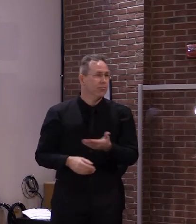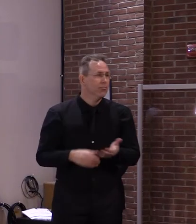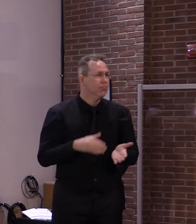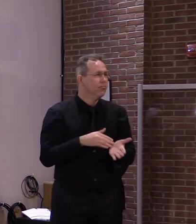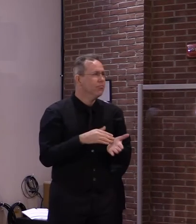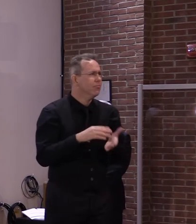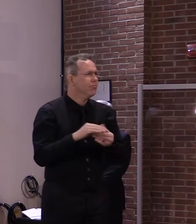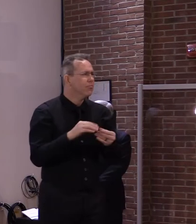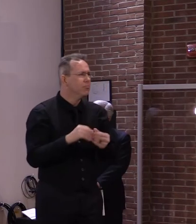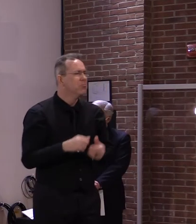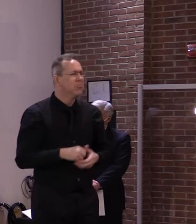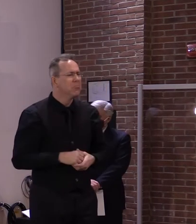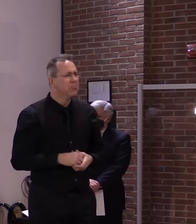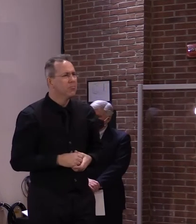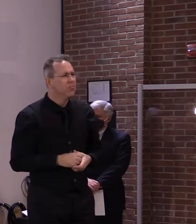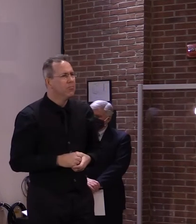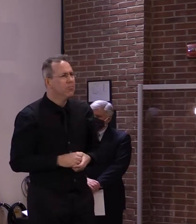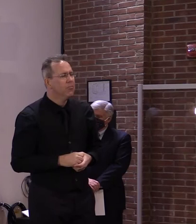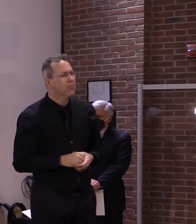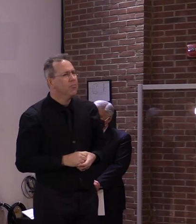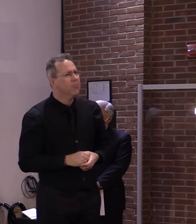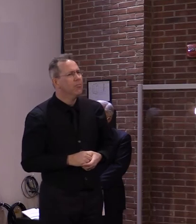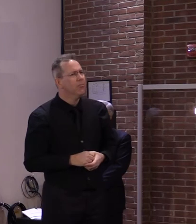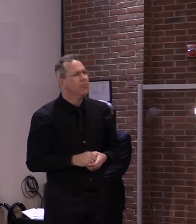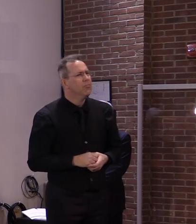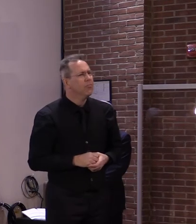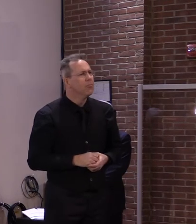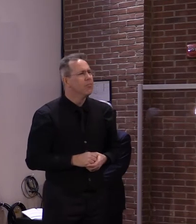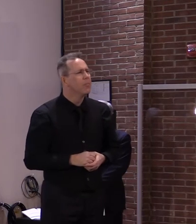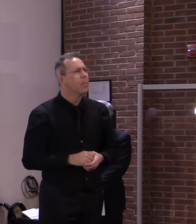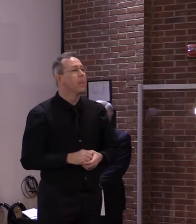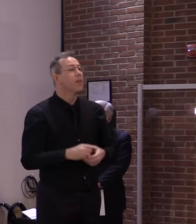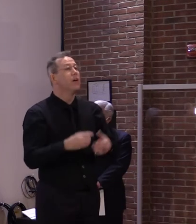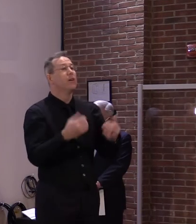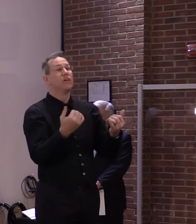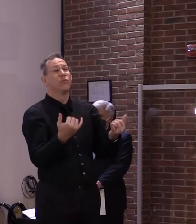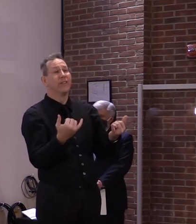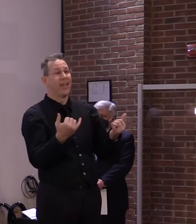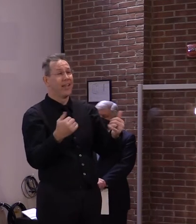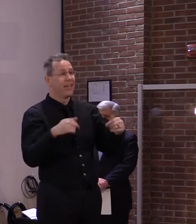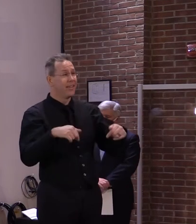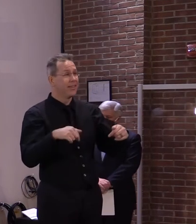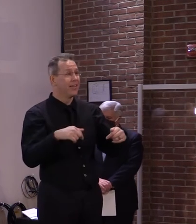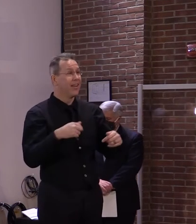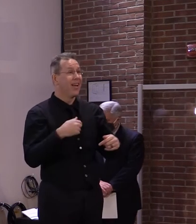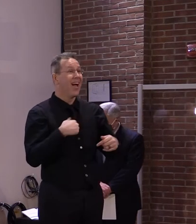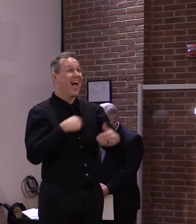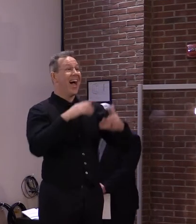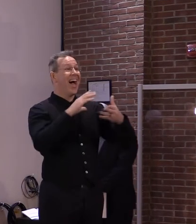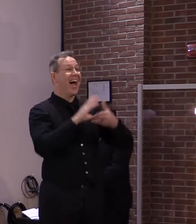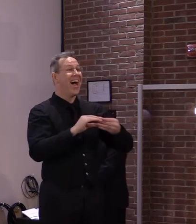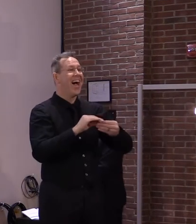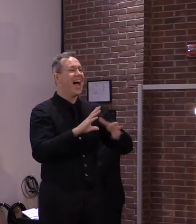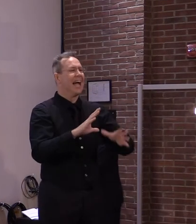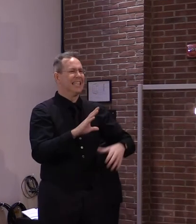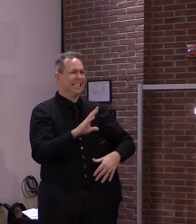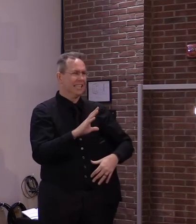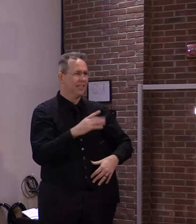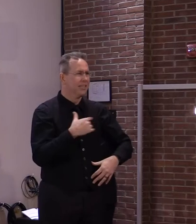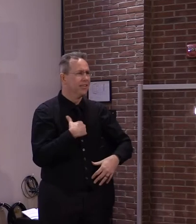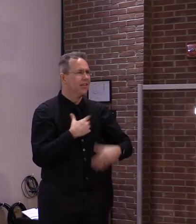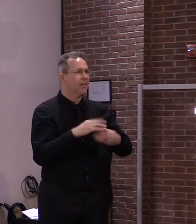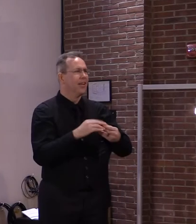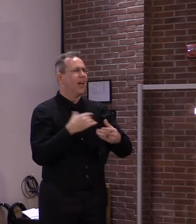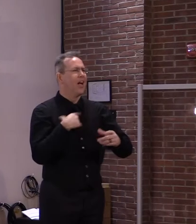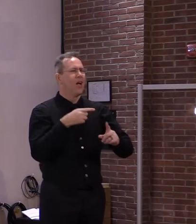yeah thank you so in my prepared remarks i purposely didn't give you the exact sight because i don't want to give a sight if